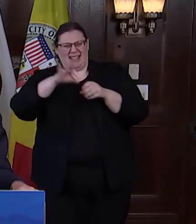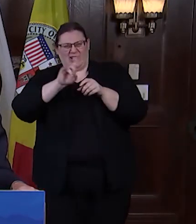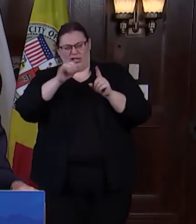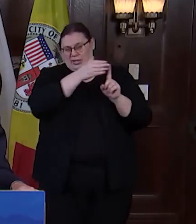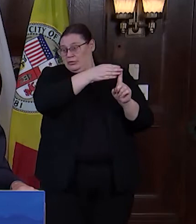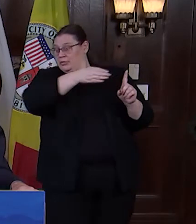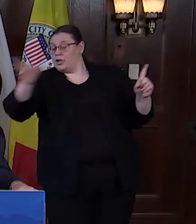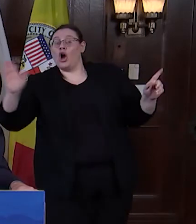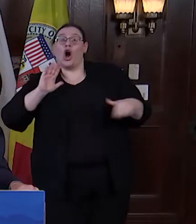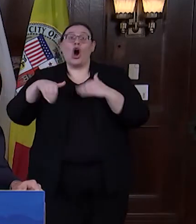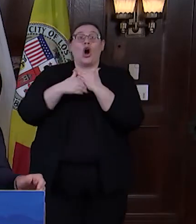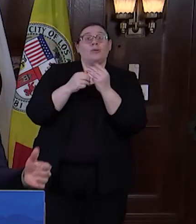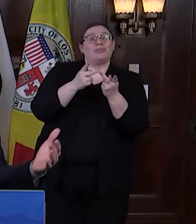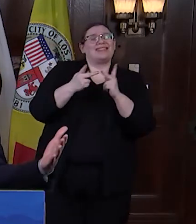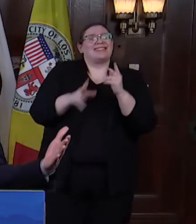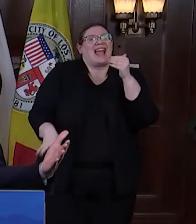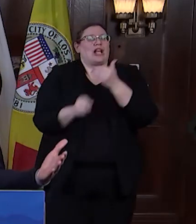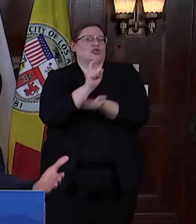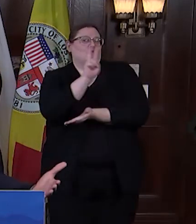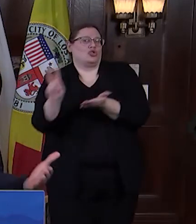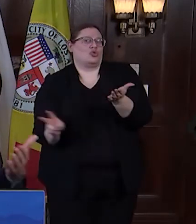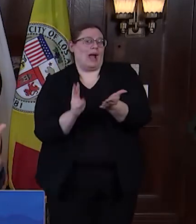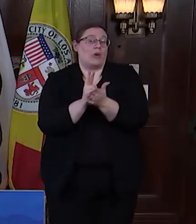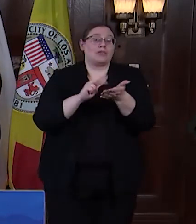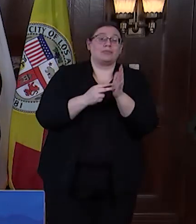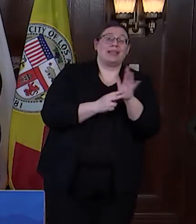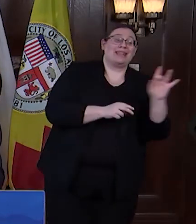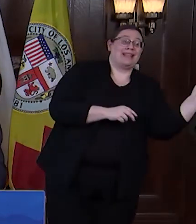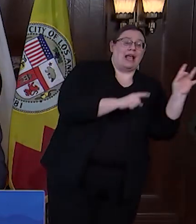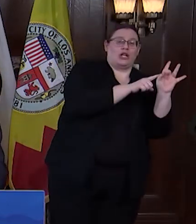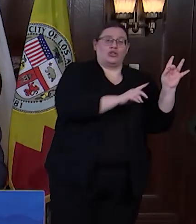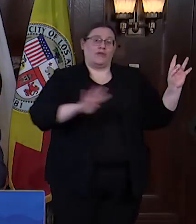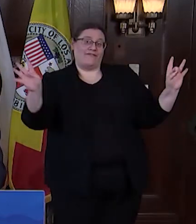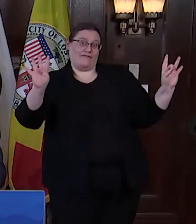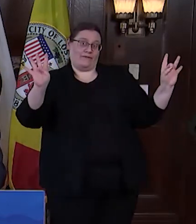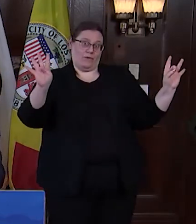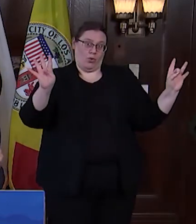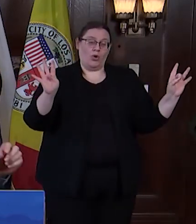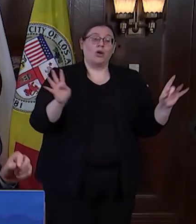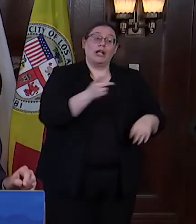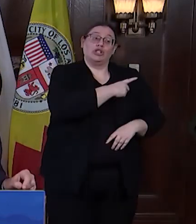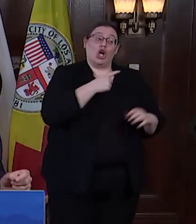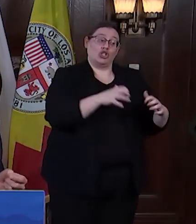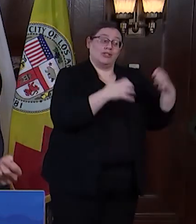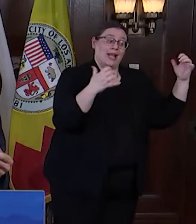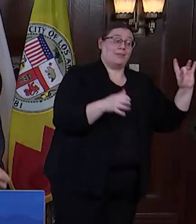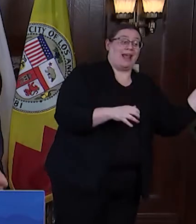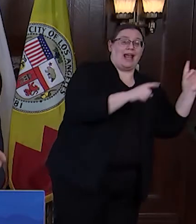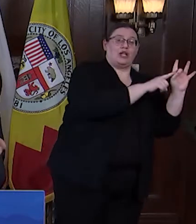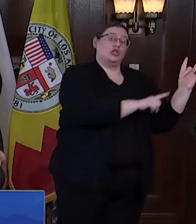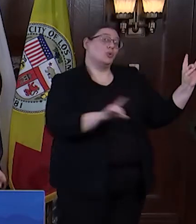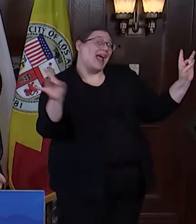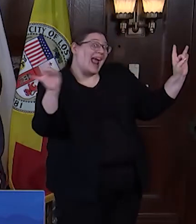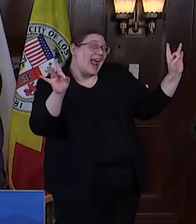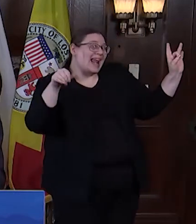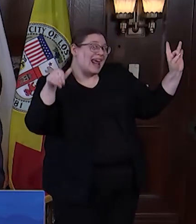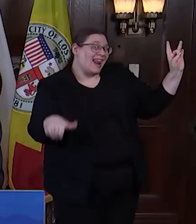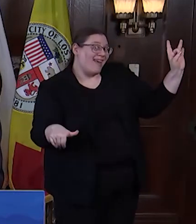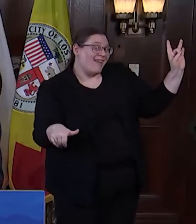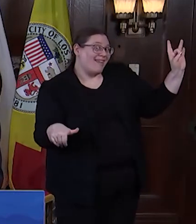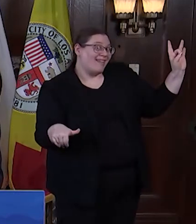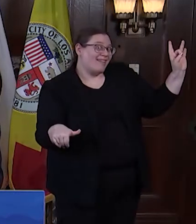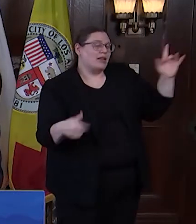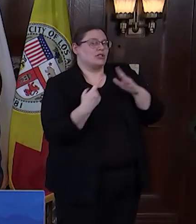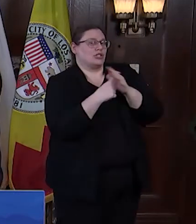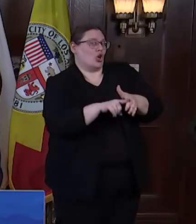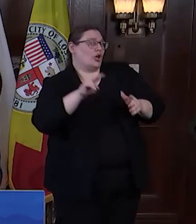all sites by 2 hours, keeping them open from 8 a.m. to 4 p.m. and Dodger Stadium from 8 a.m. to 8 p.m. starting